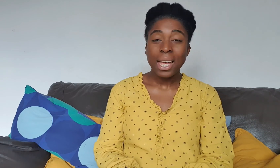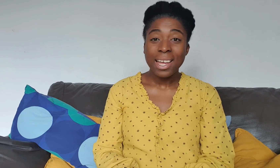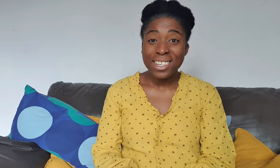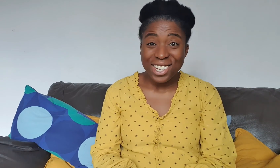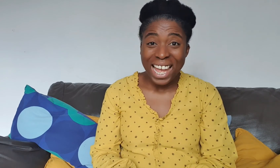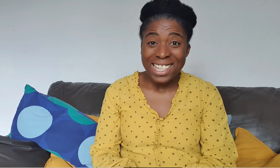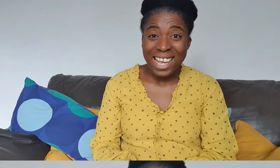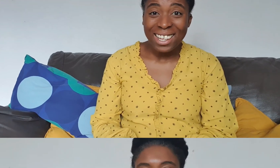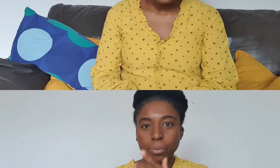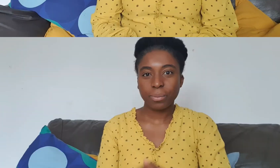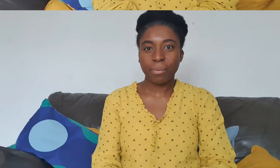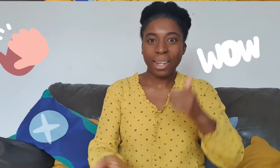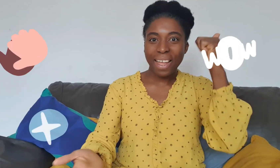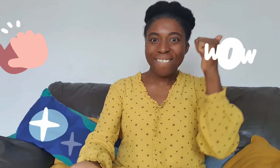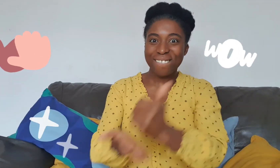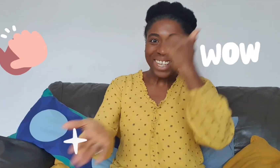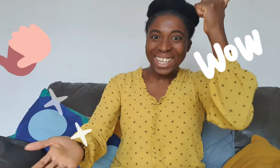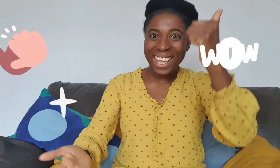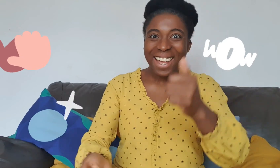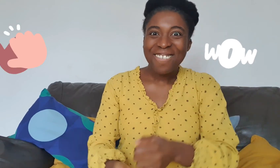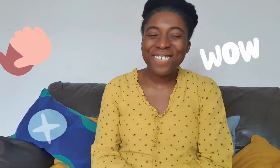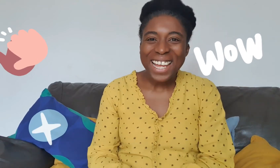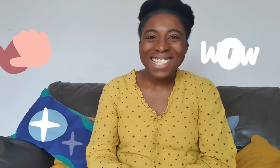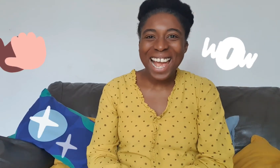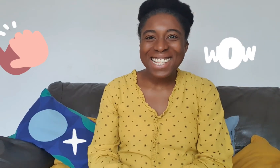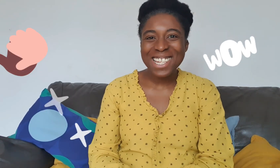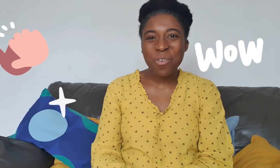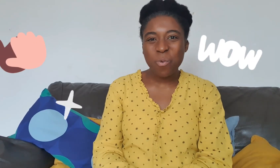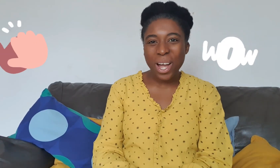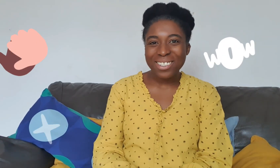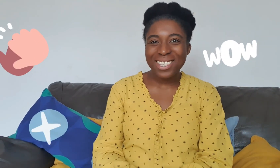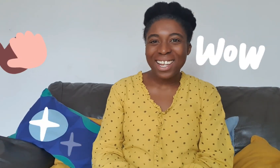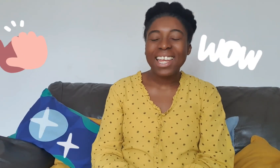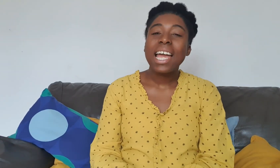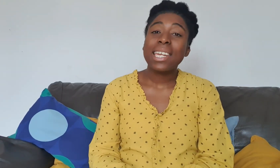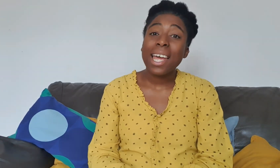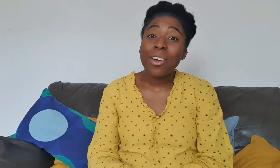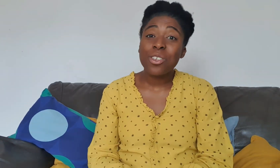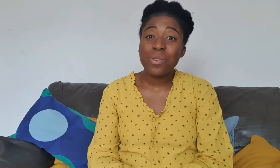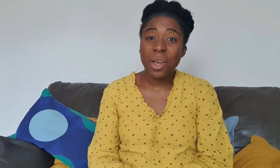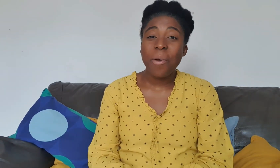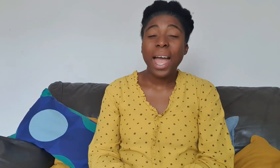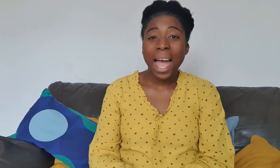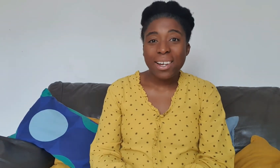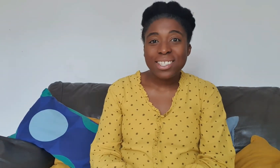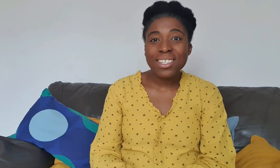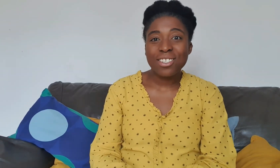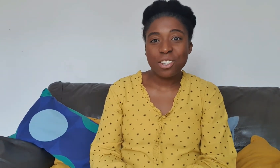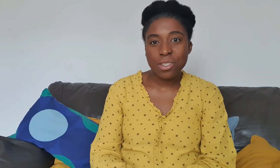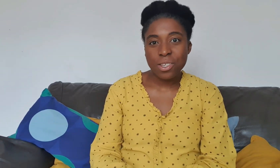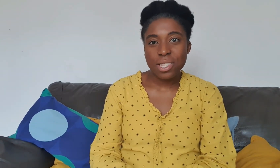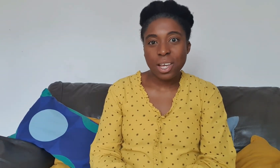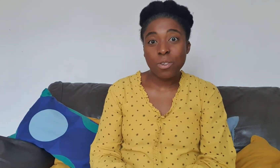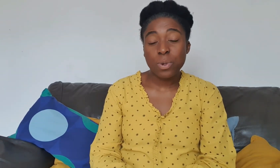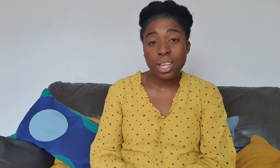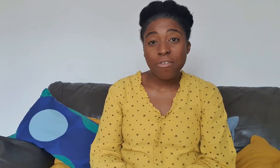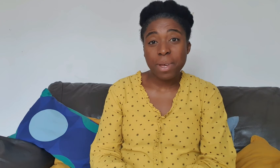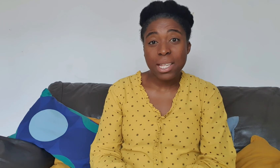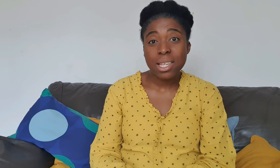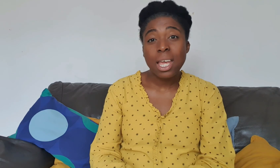Did you get it? Fantastic, well done. Now you know how to introduce yourself to a deaf person that